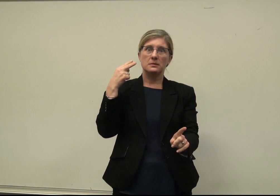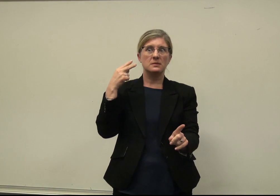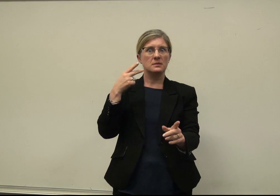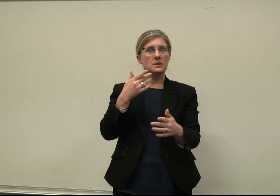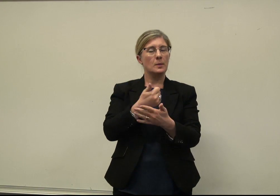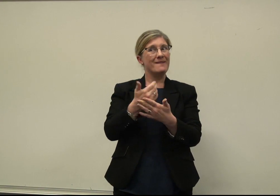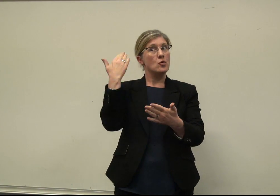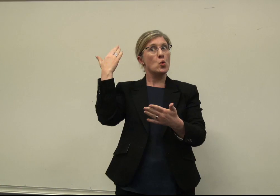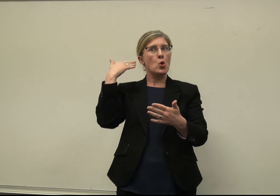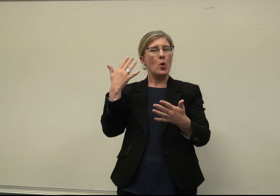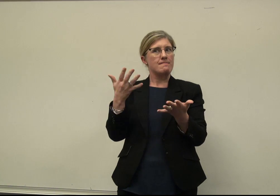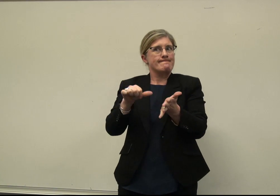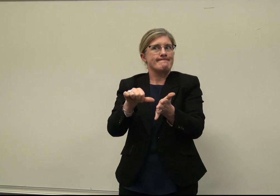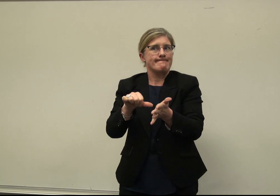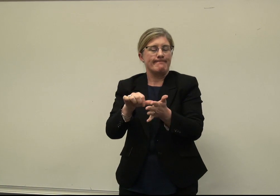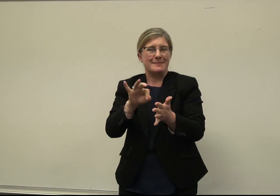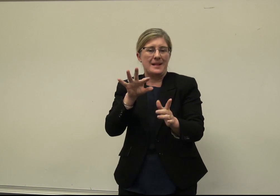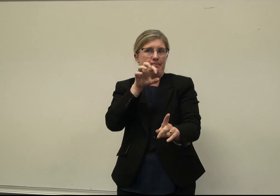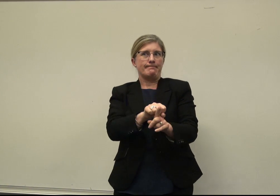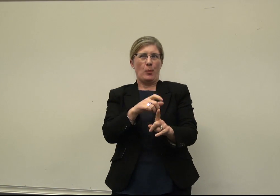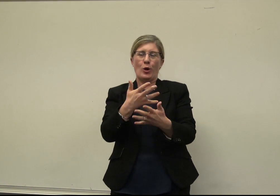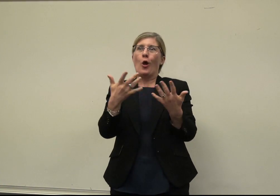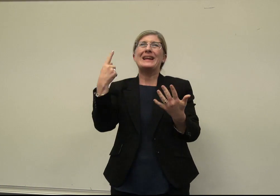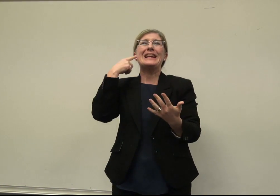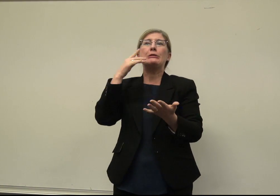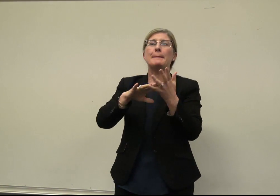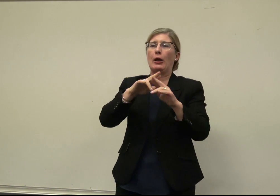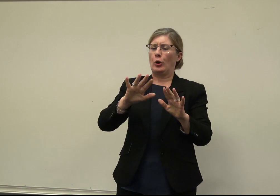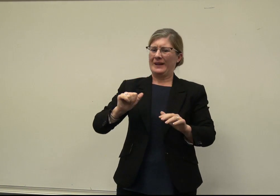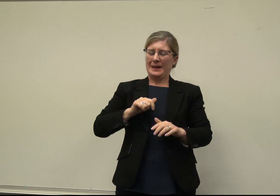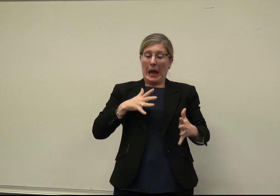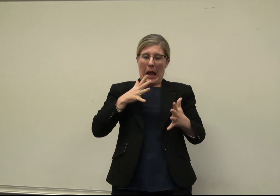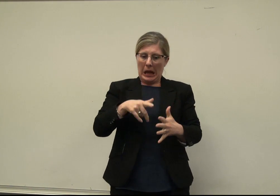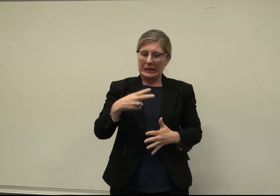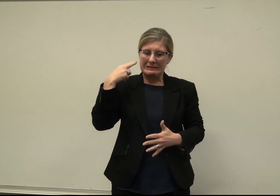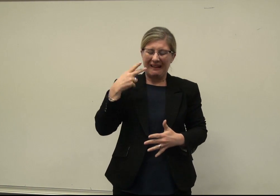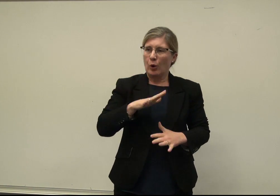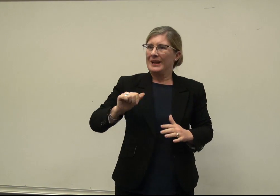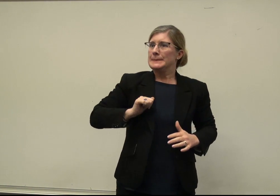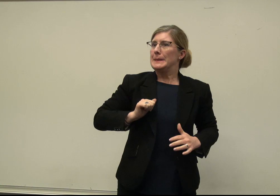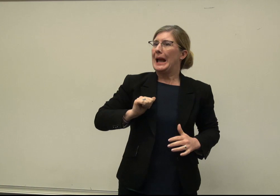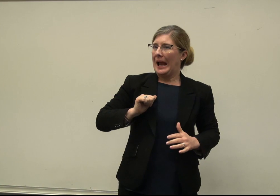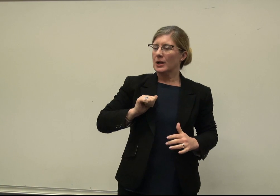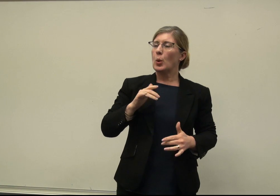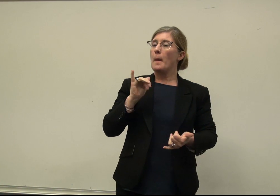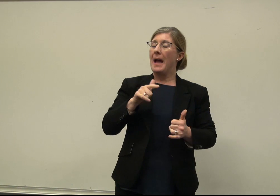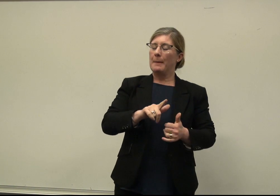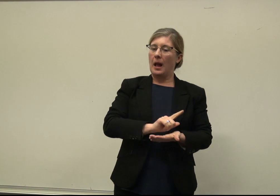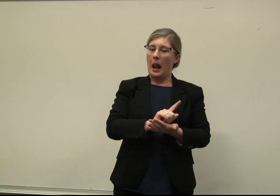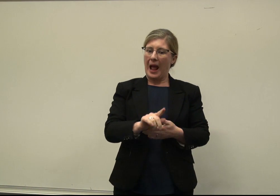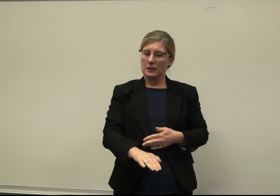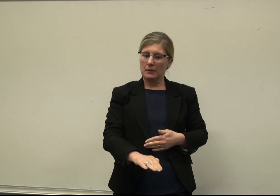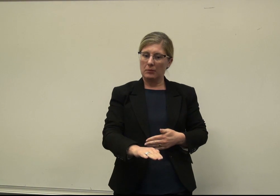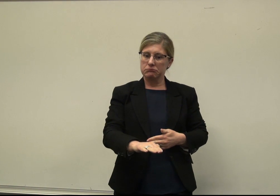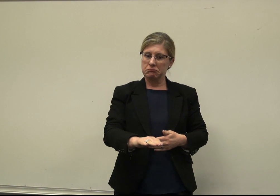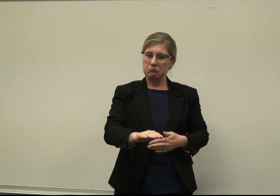know, hearing parents don't expect their children to be deaf, and it's very hard, you know, to realize